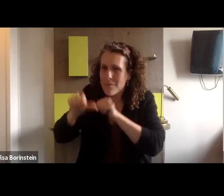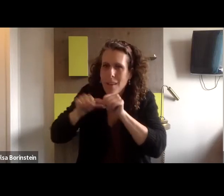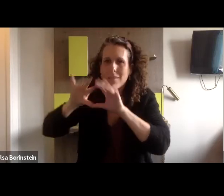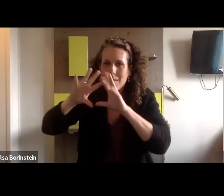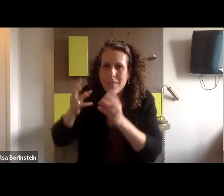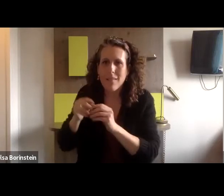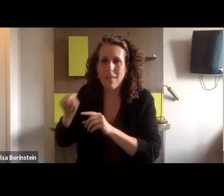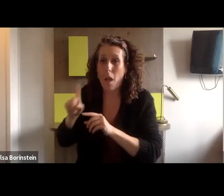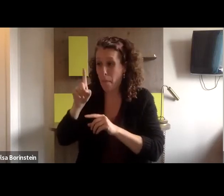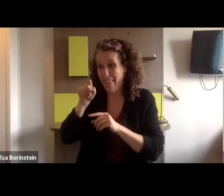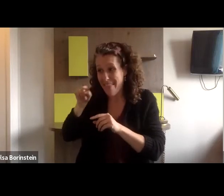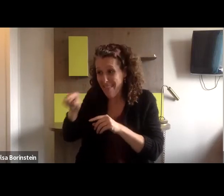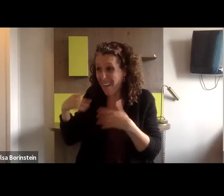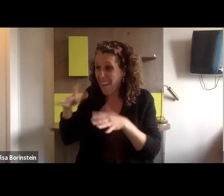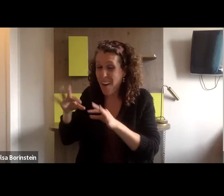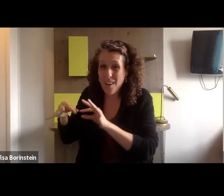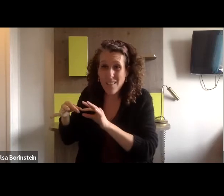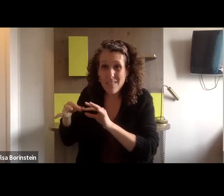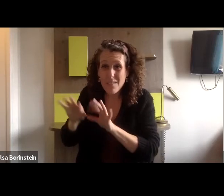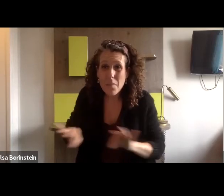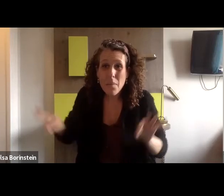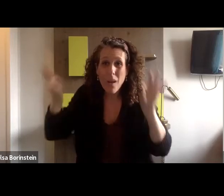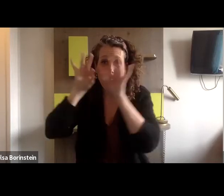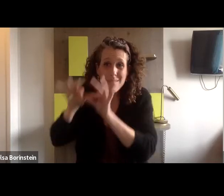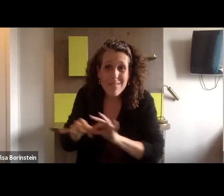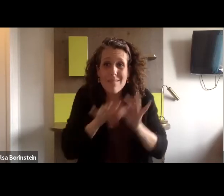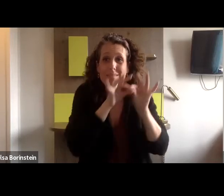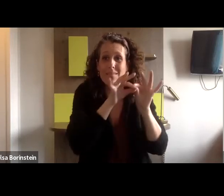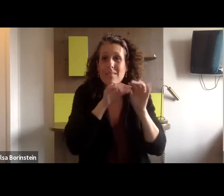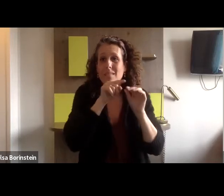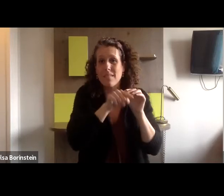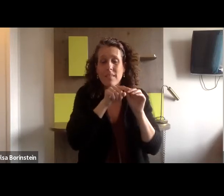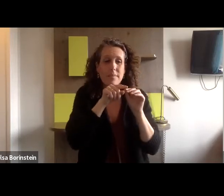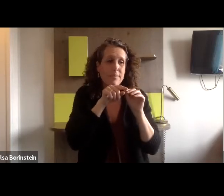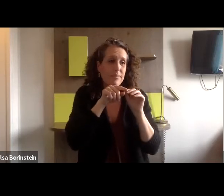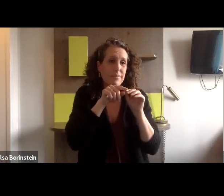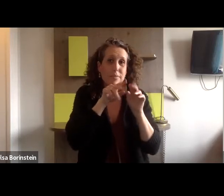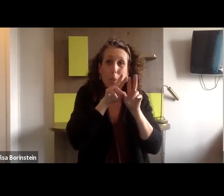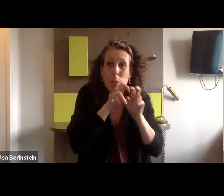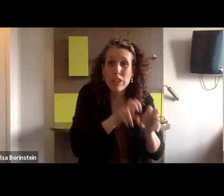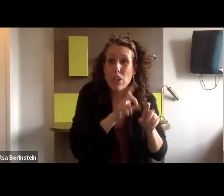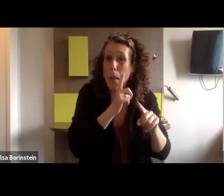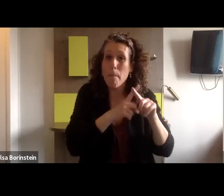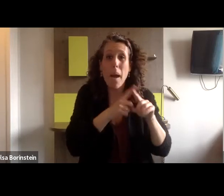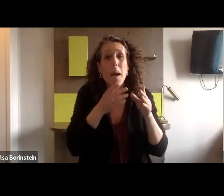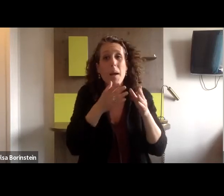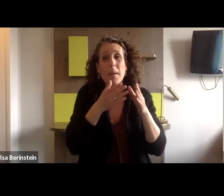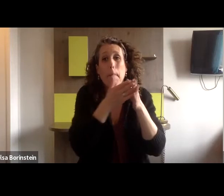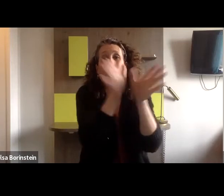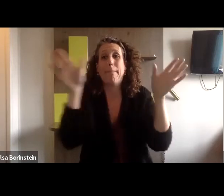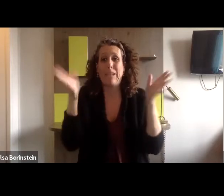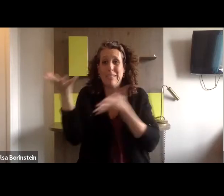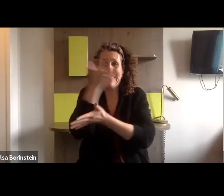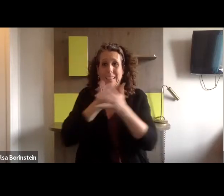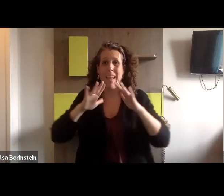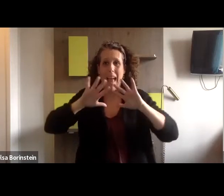to research it, but also to trigger a more general discussion, which is very important, I think, to move the